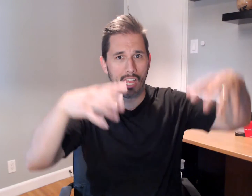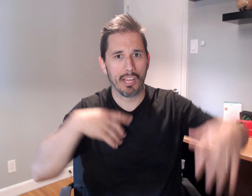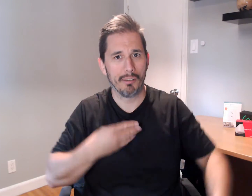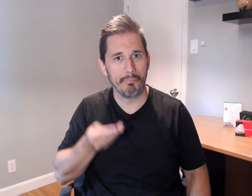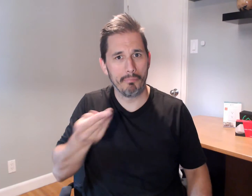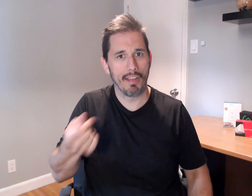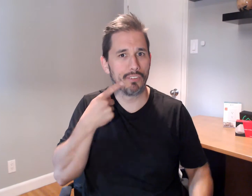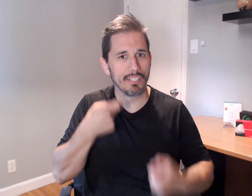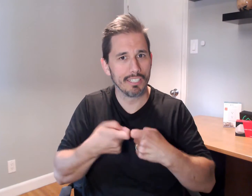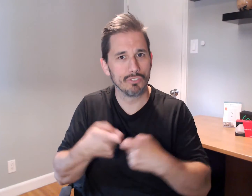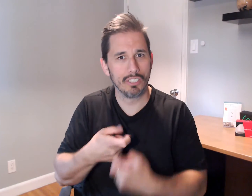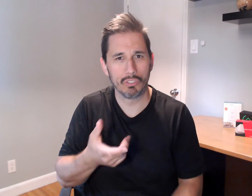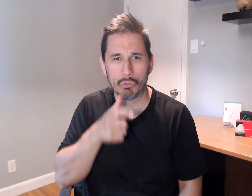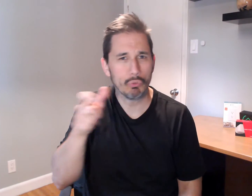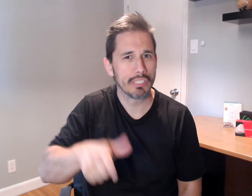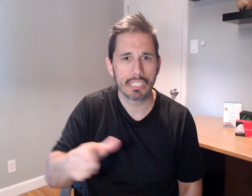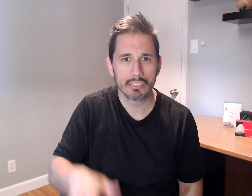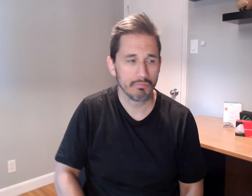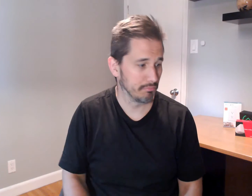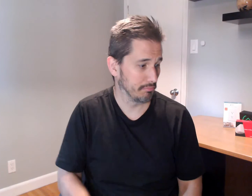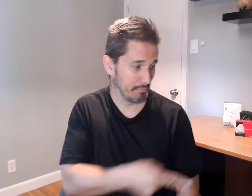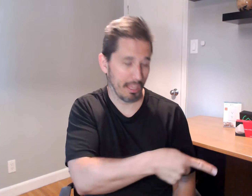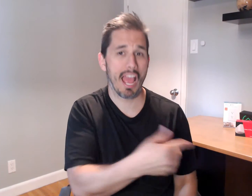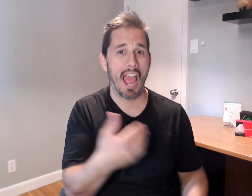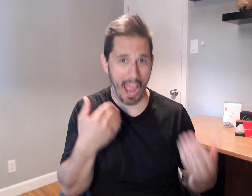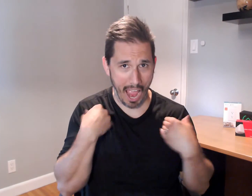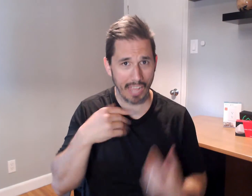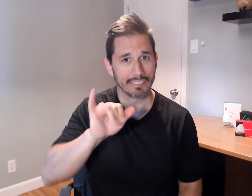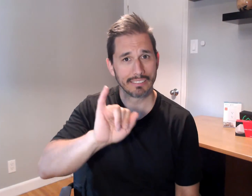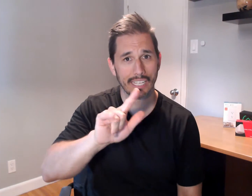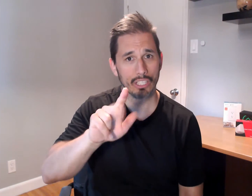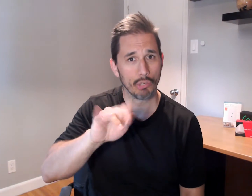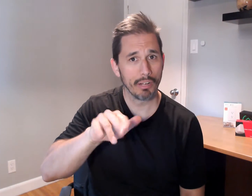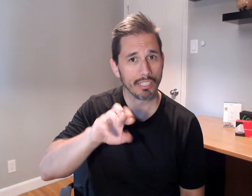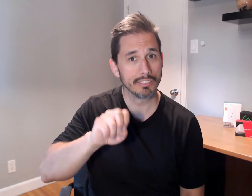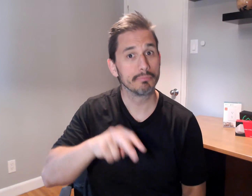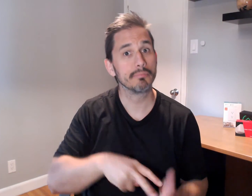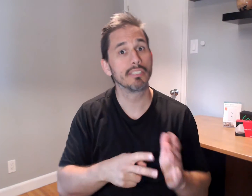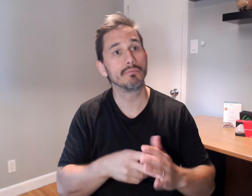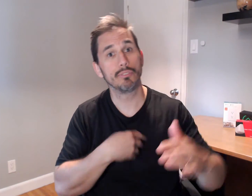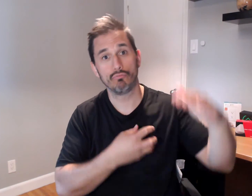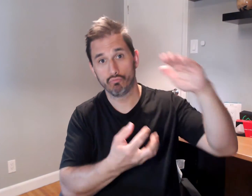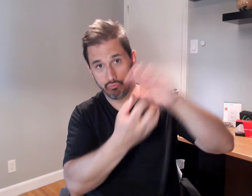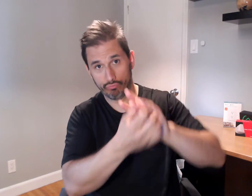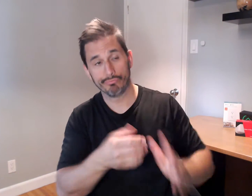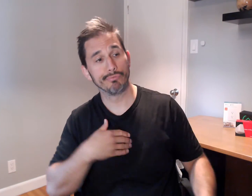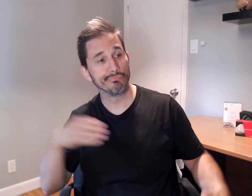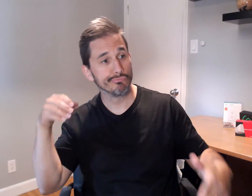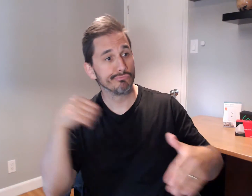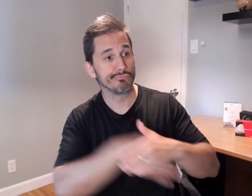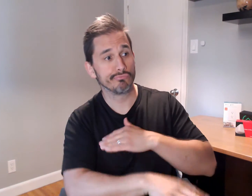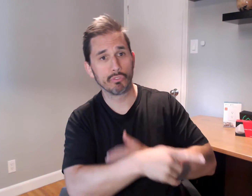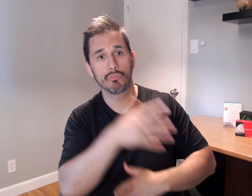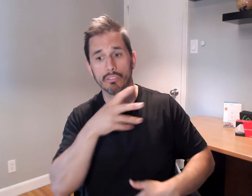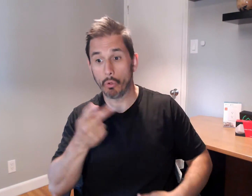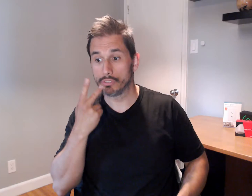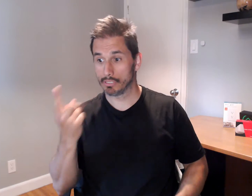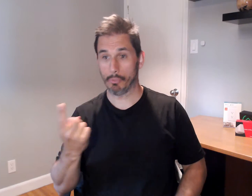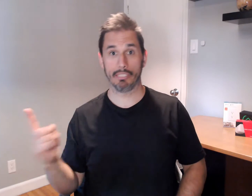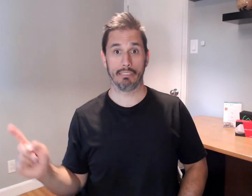the point in paying for the electricity to have those lights on, right? So if you had the illuminance sensor sensing the brightness in the